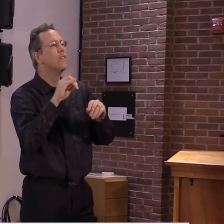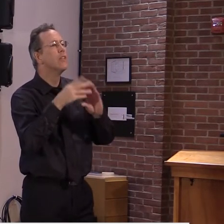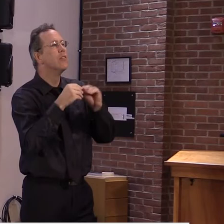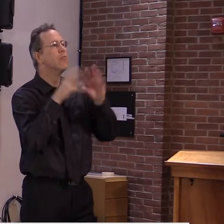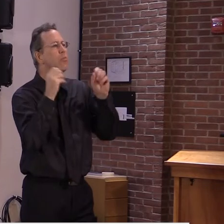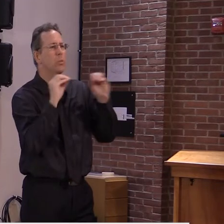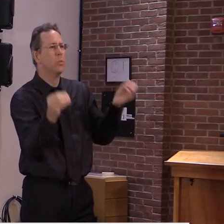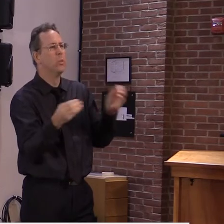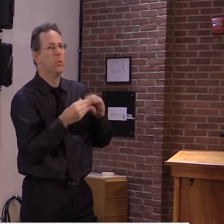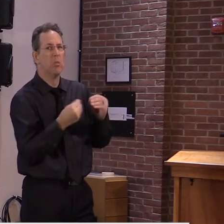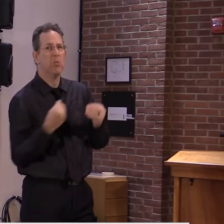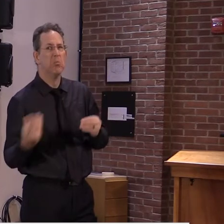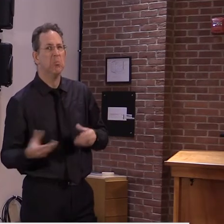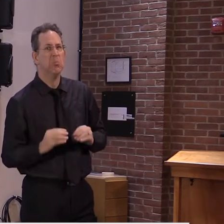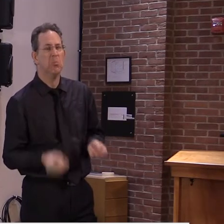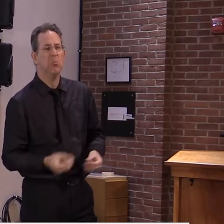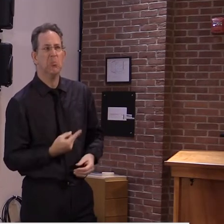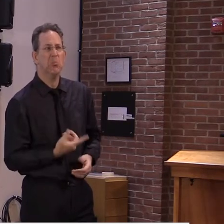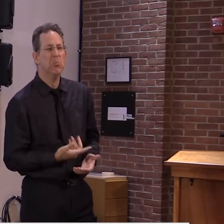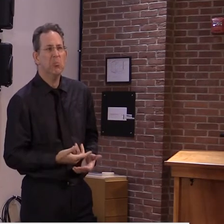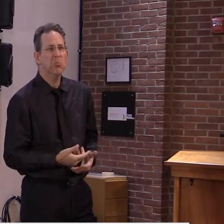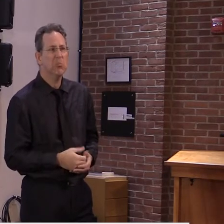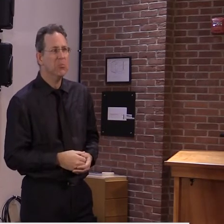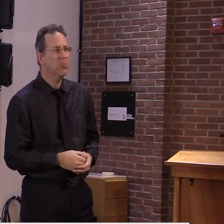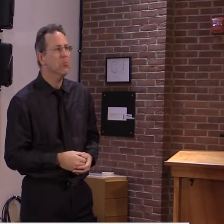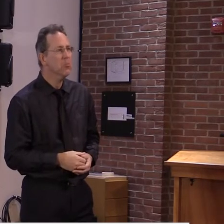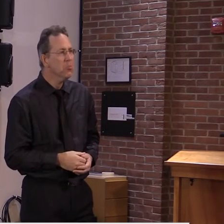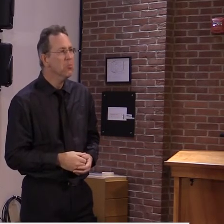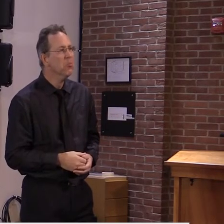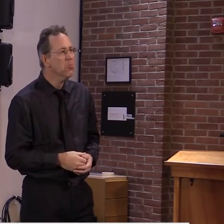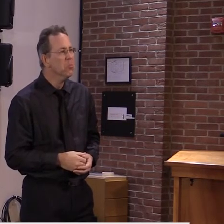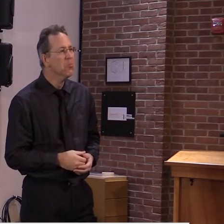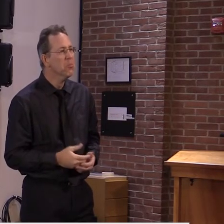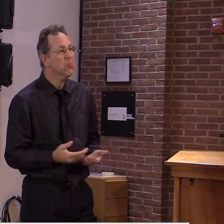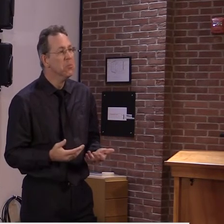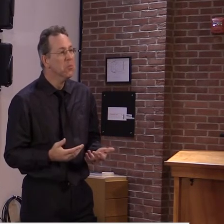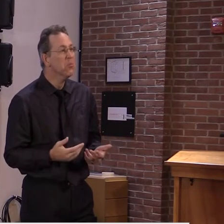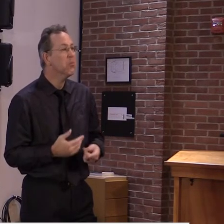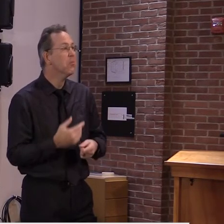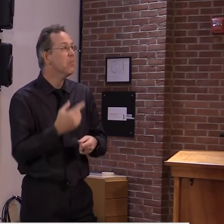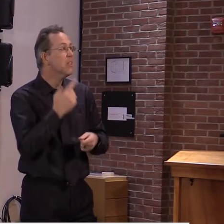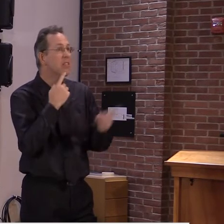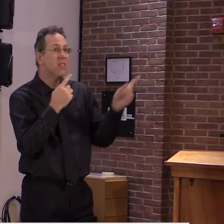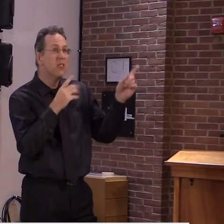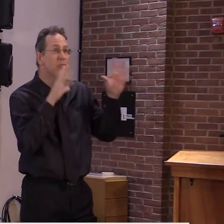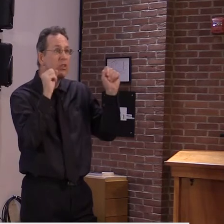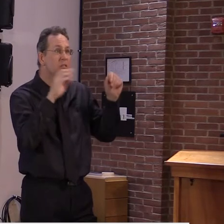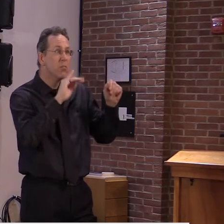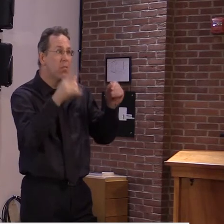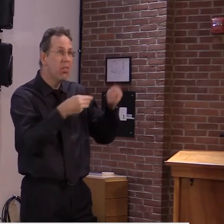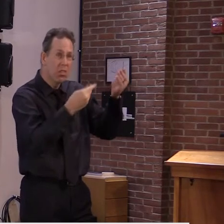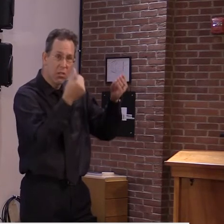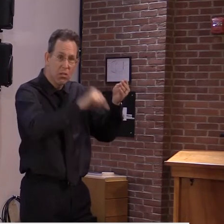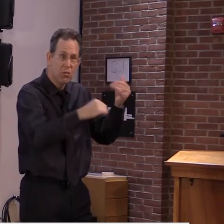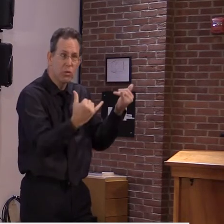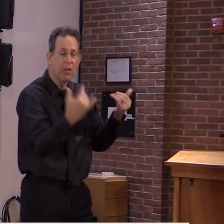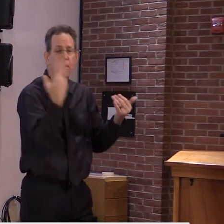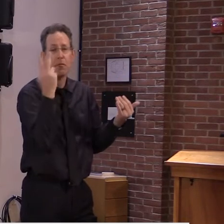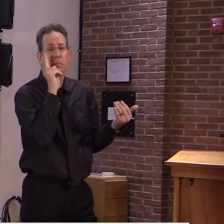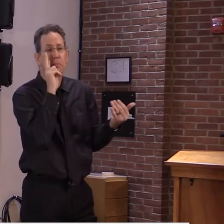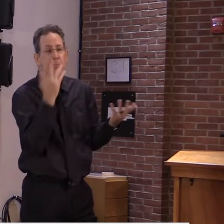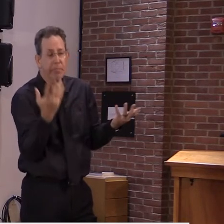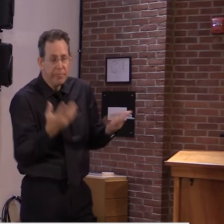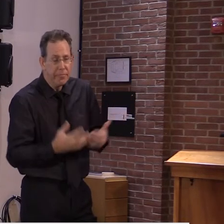Walsh would talk to you the other day on whether it would be retroactively to the current year, the